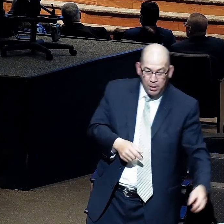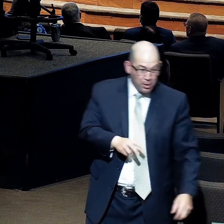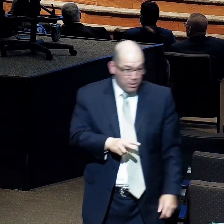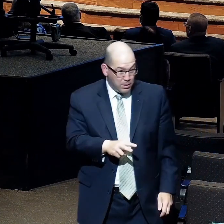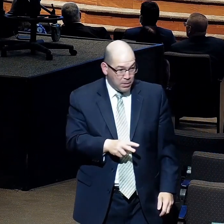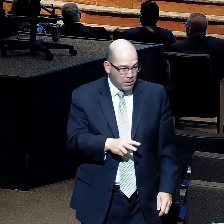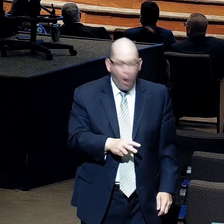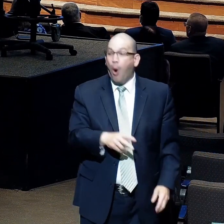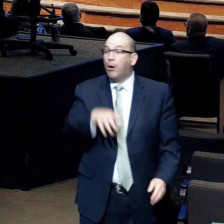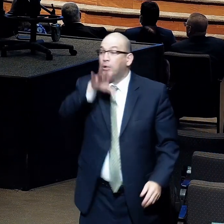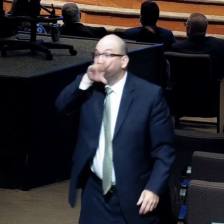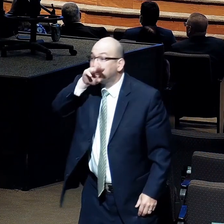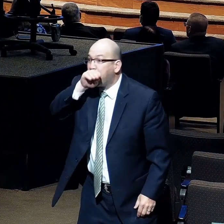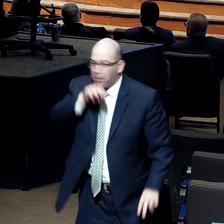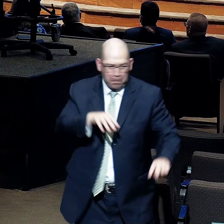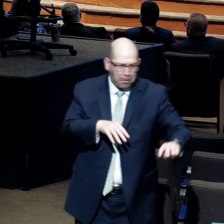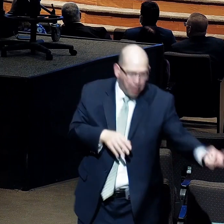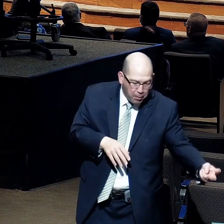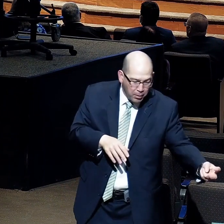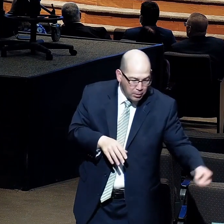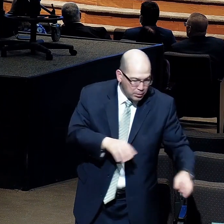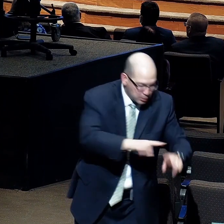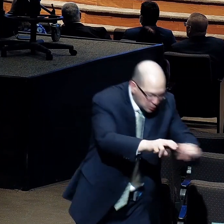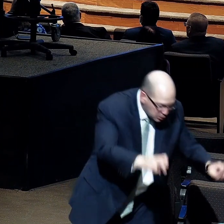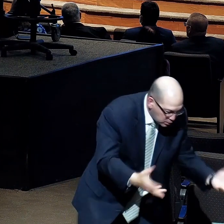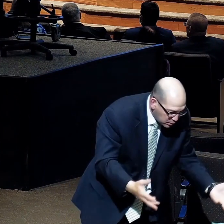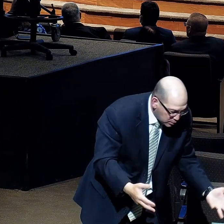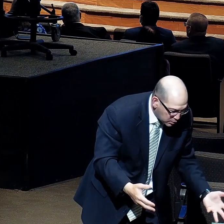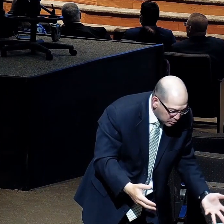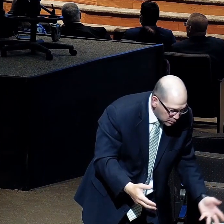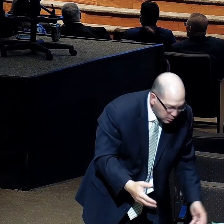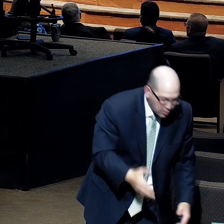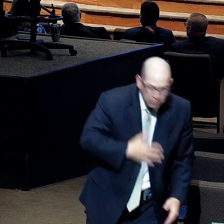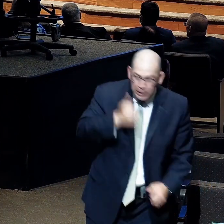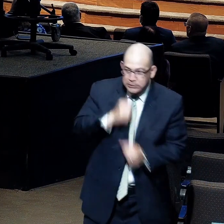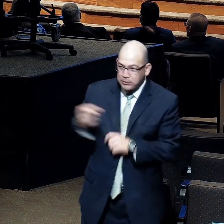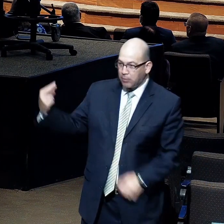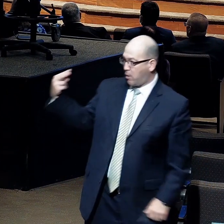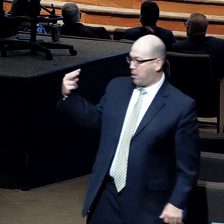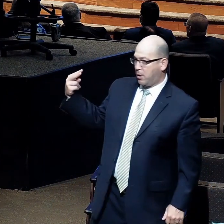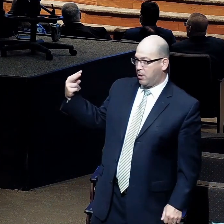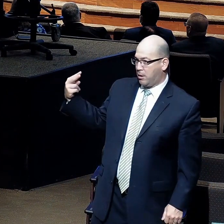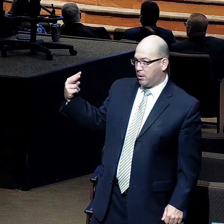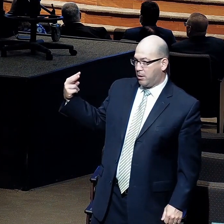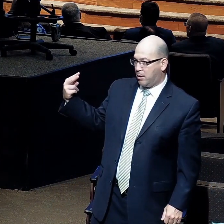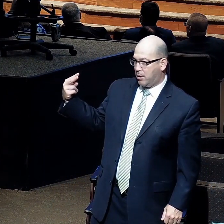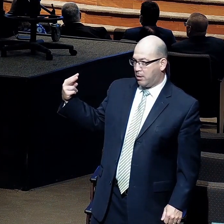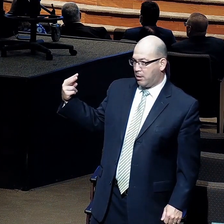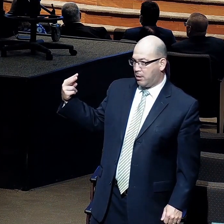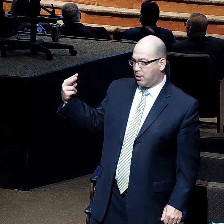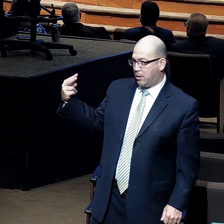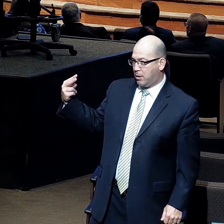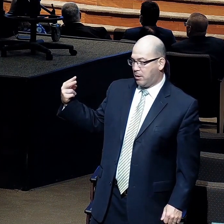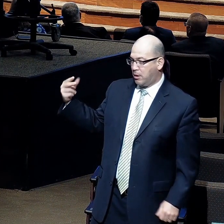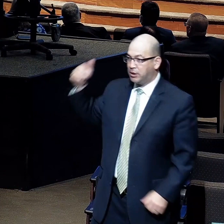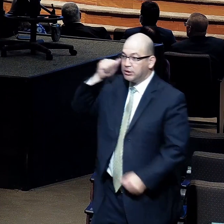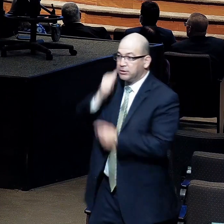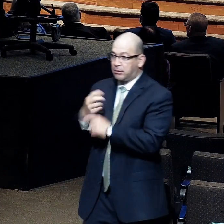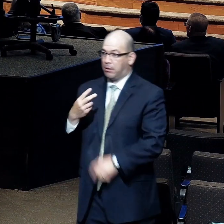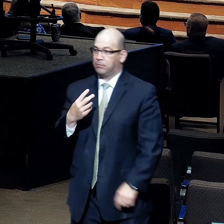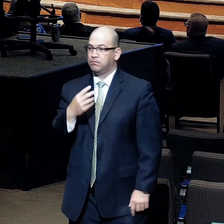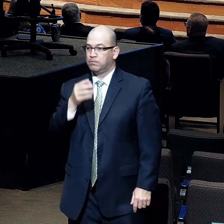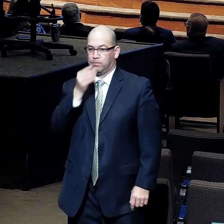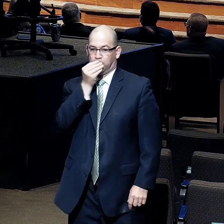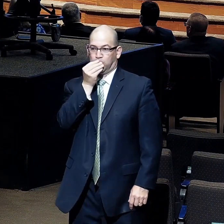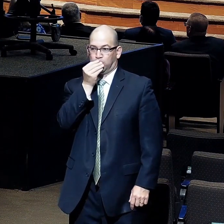the woodpile, only to look and see that his sister was watching. Sally had seen it all, but she said nothing. After lunch that day, Grandma